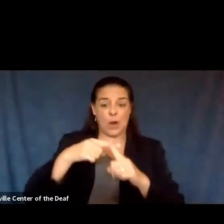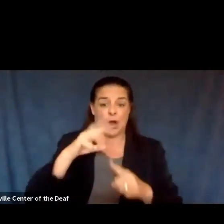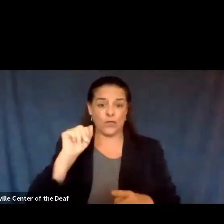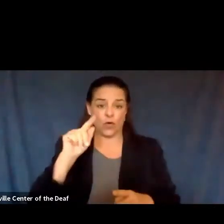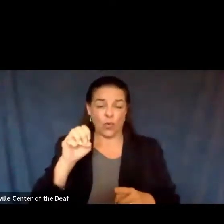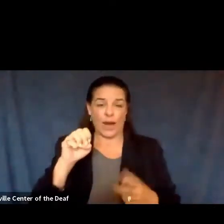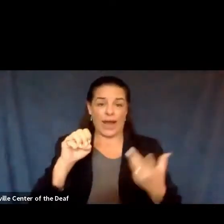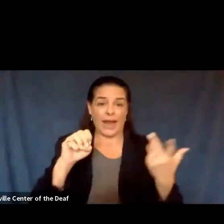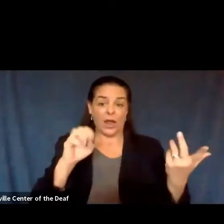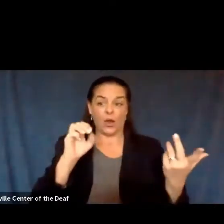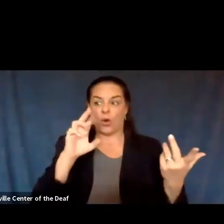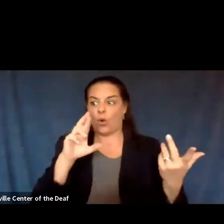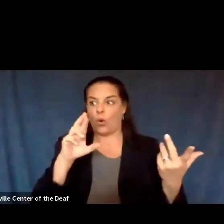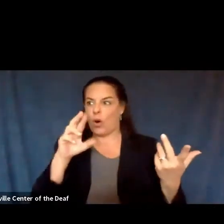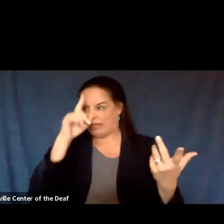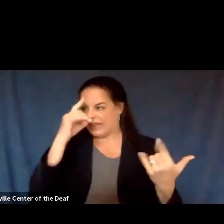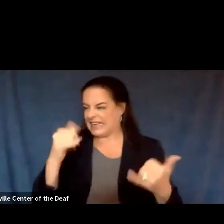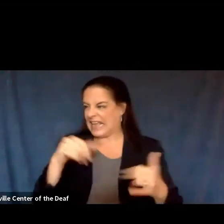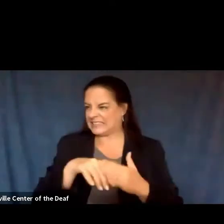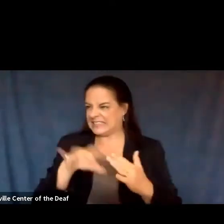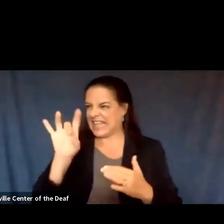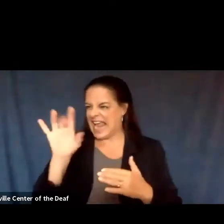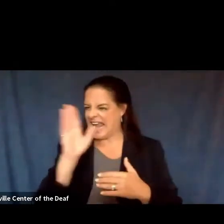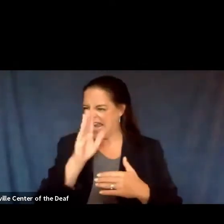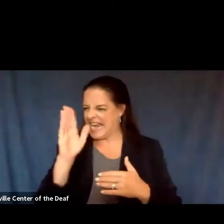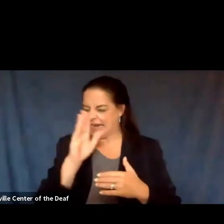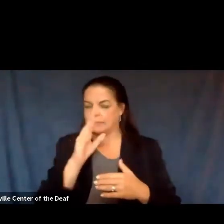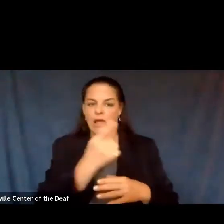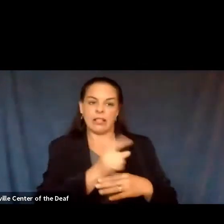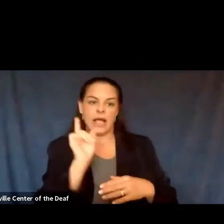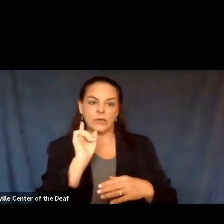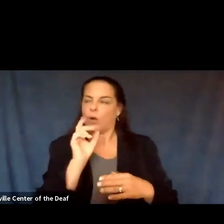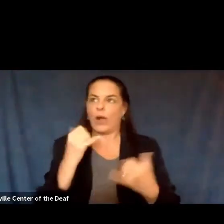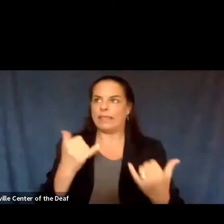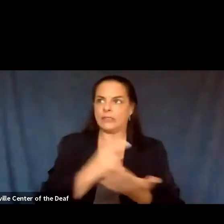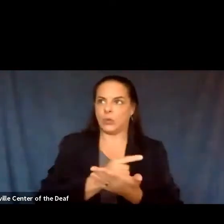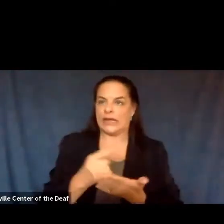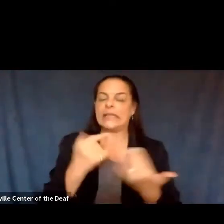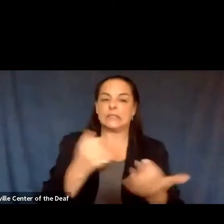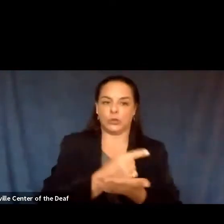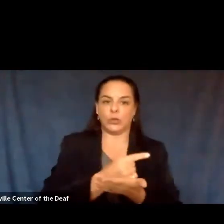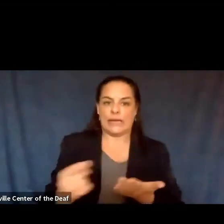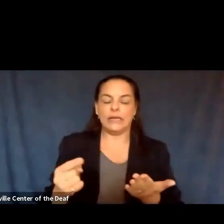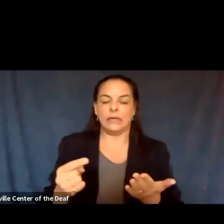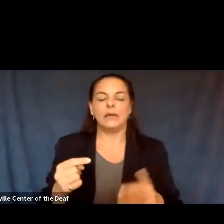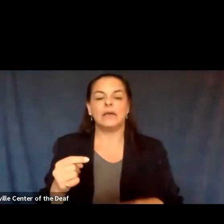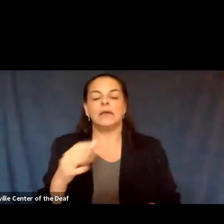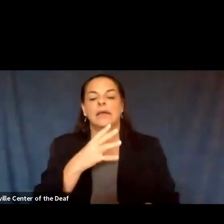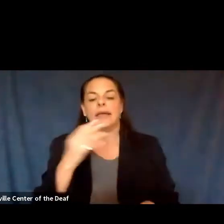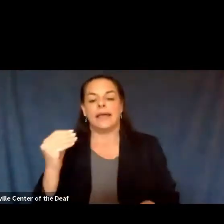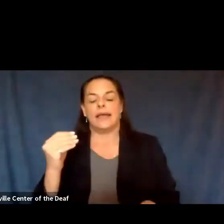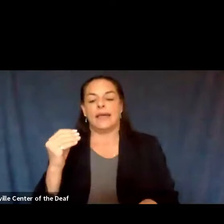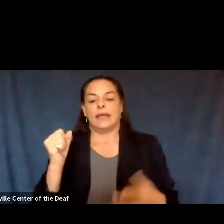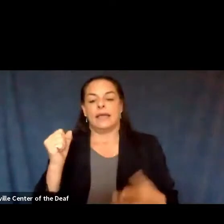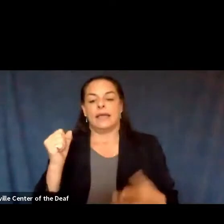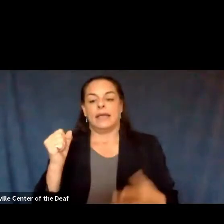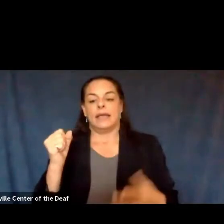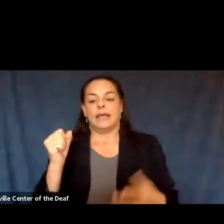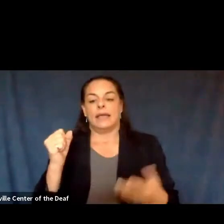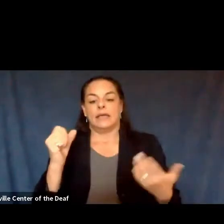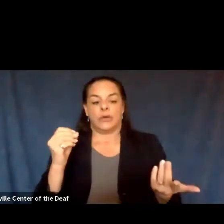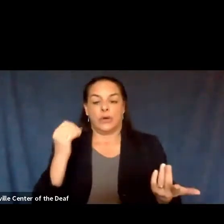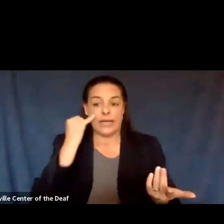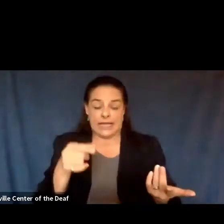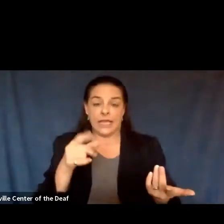positive rate is in the 8 range. Yeah, last week. Or this week. This week, yeah. And so, if